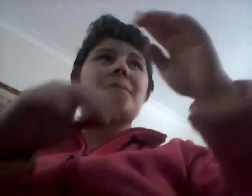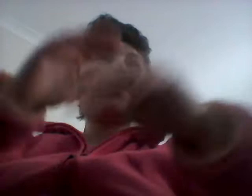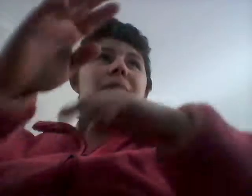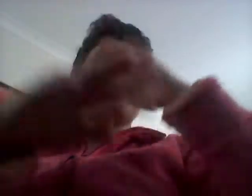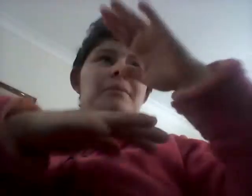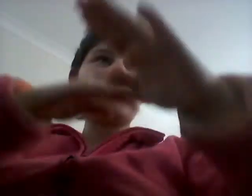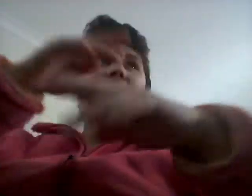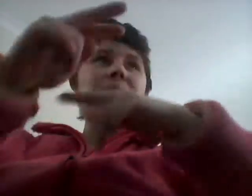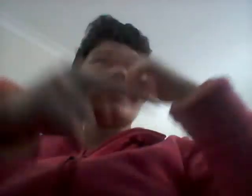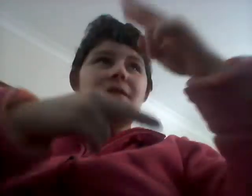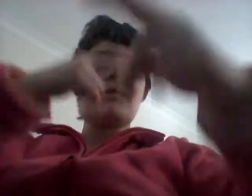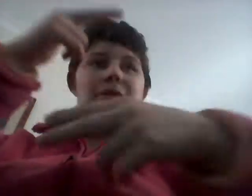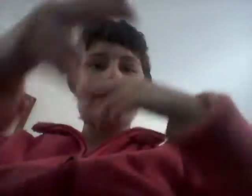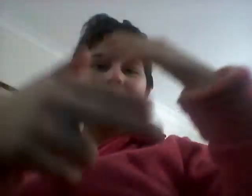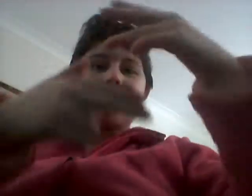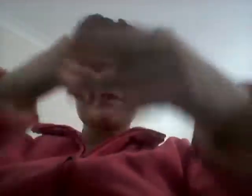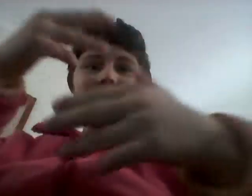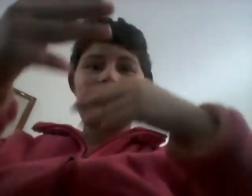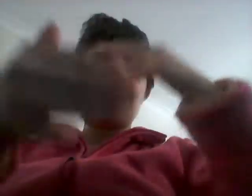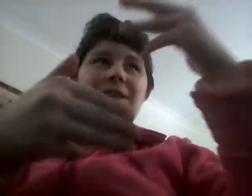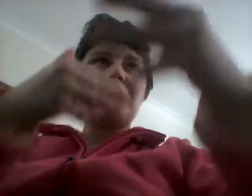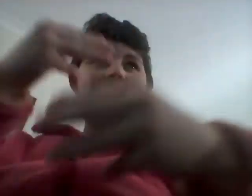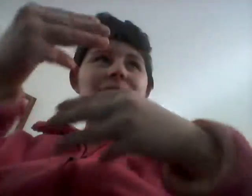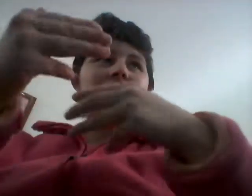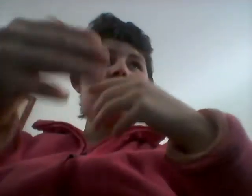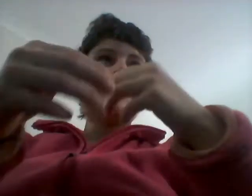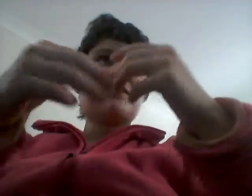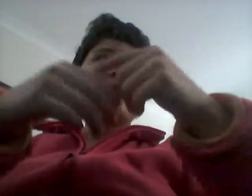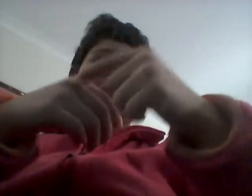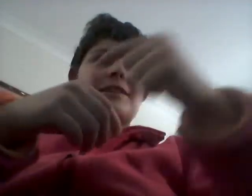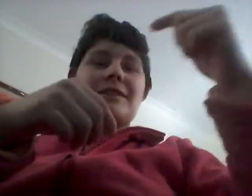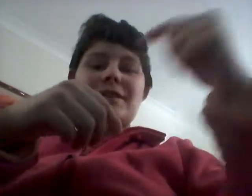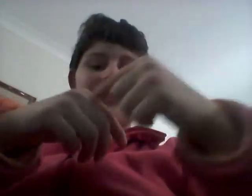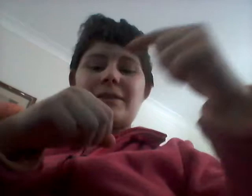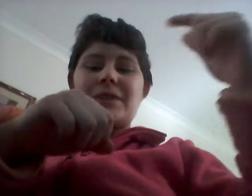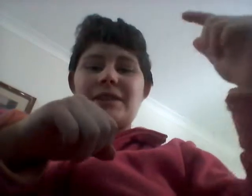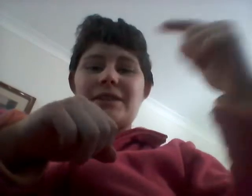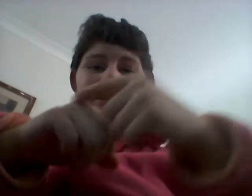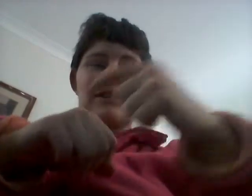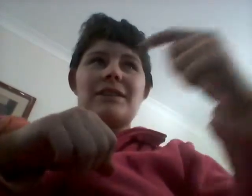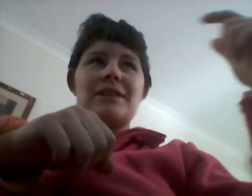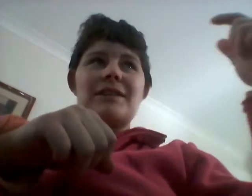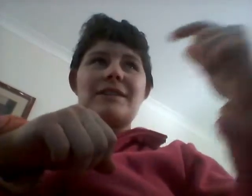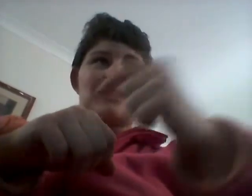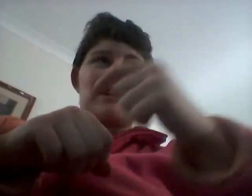Up above the sky, like a diamond in the